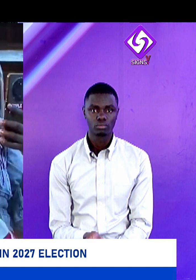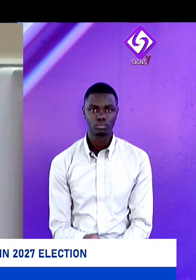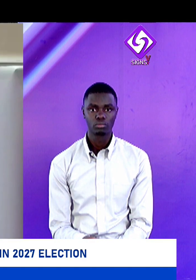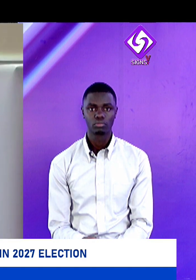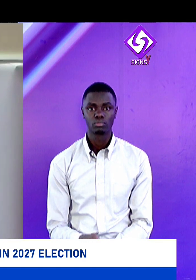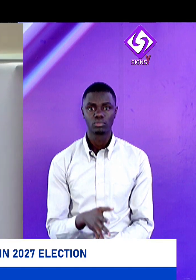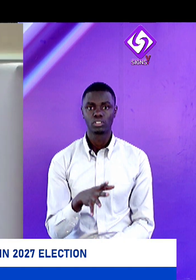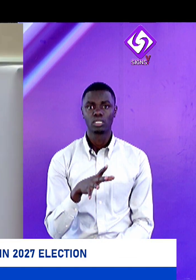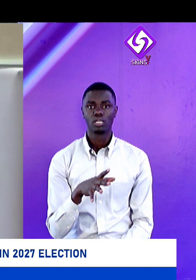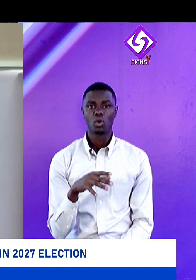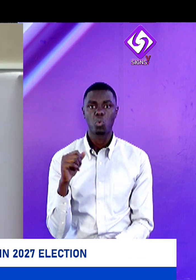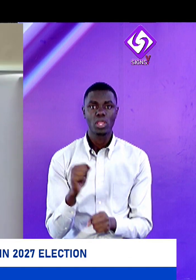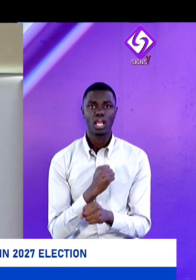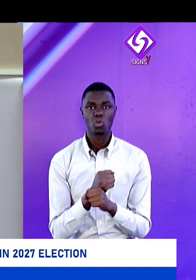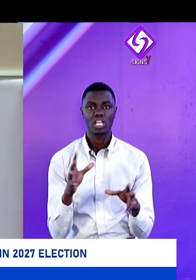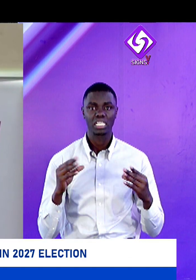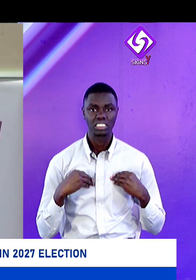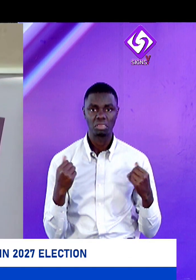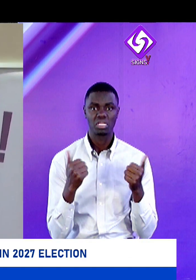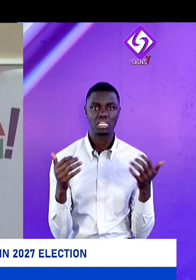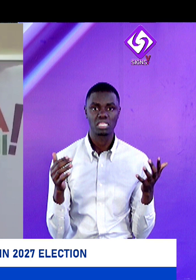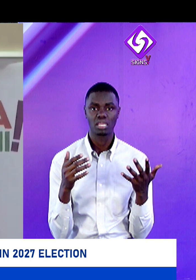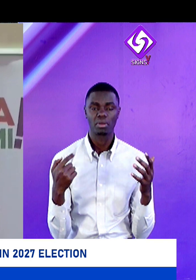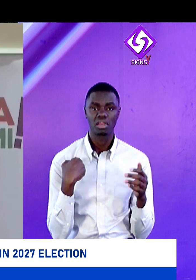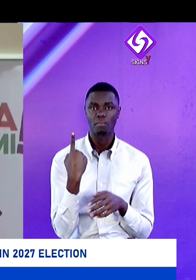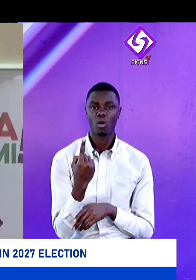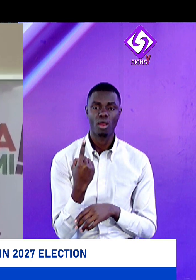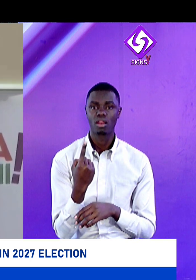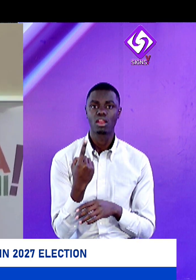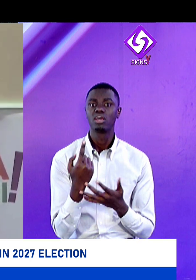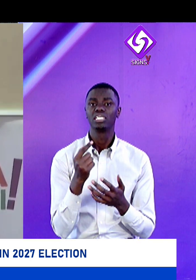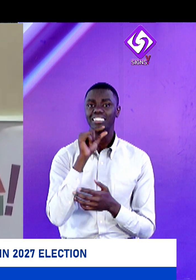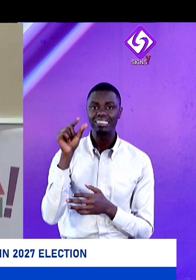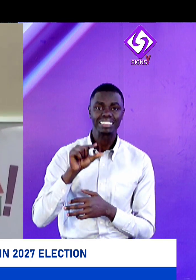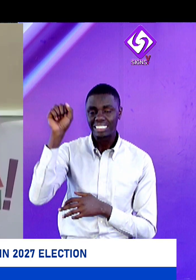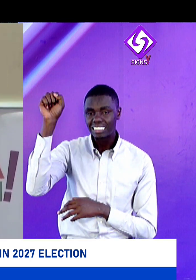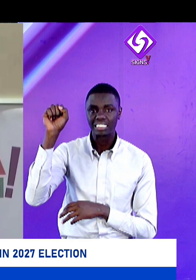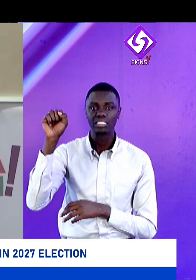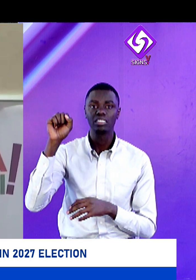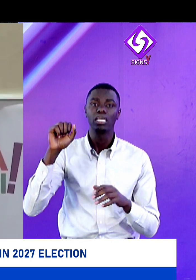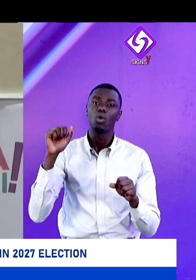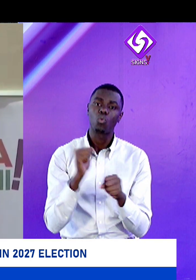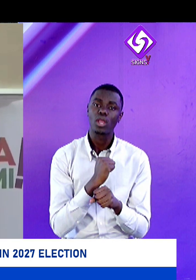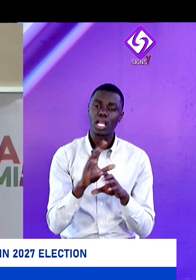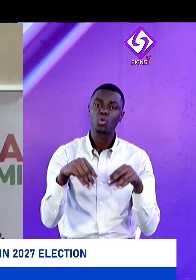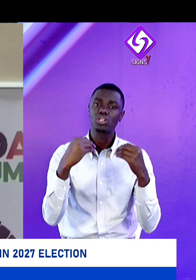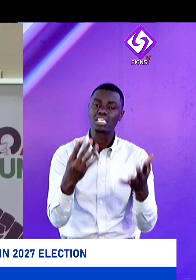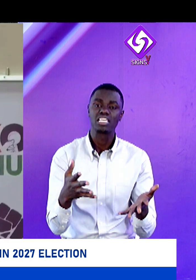Take anything less, number one, other than your running mate, kama siyo Gen Z, hatukupei namba